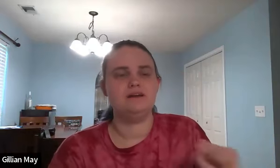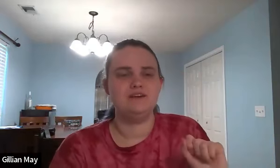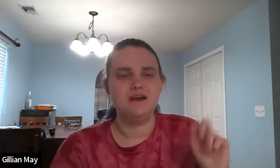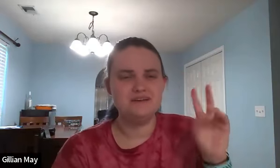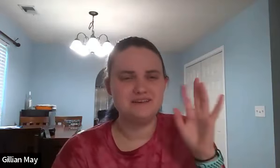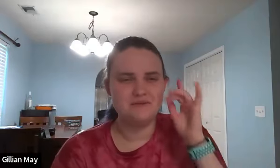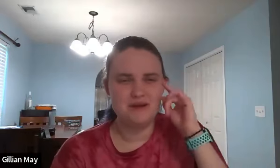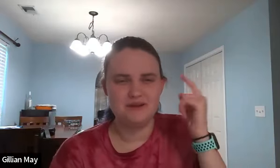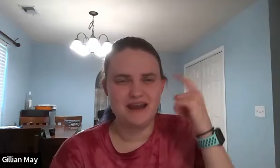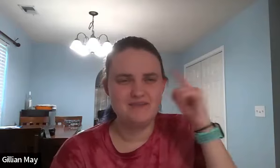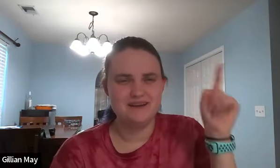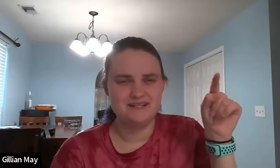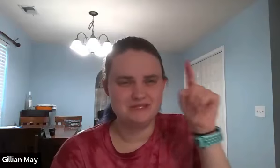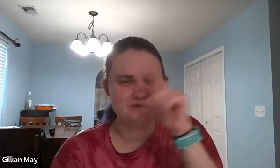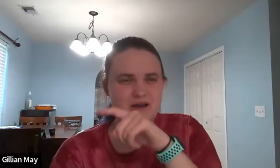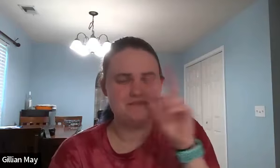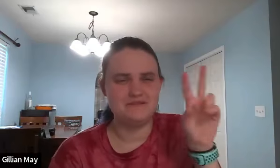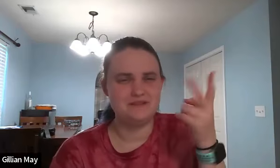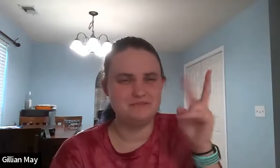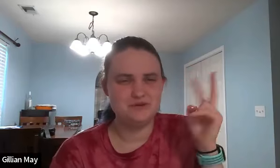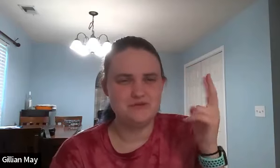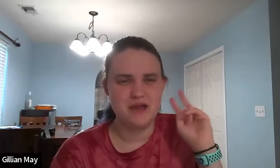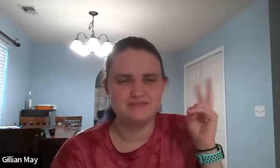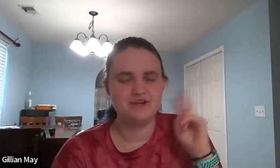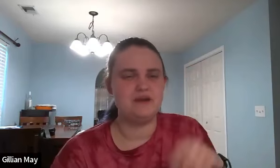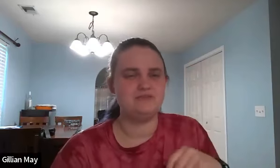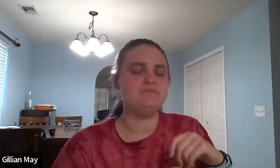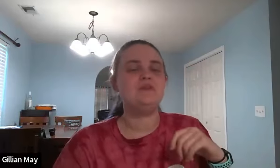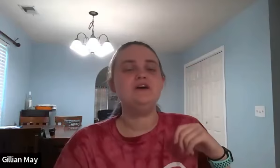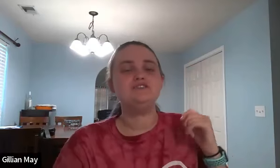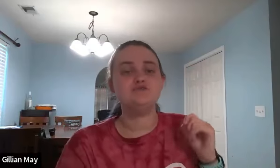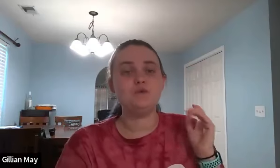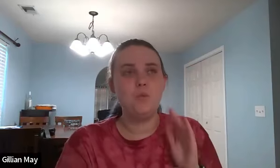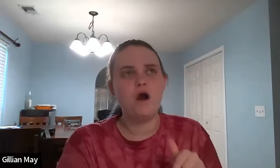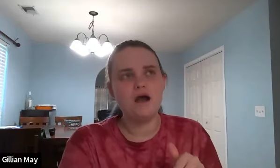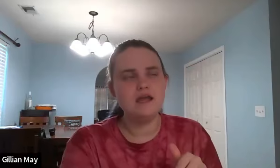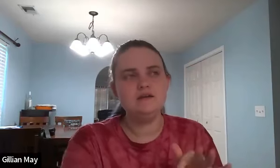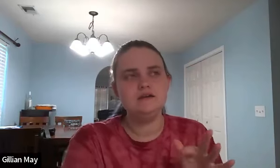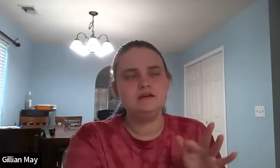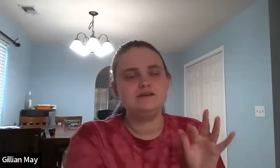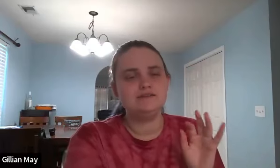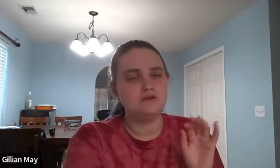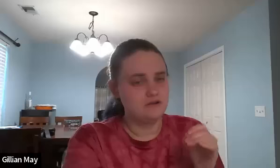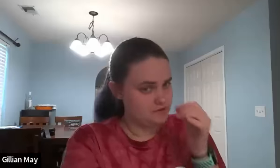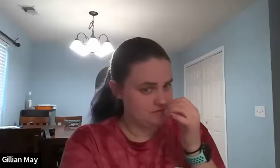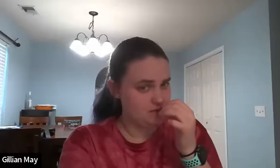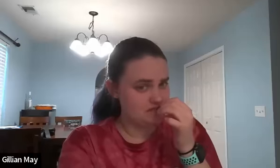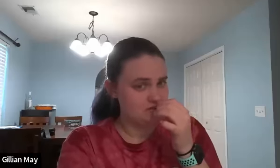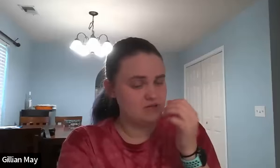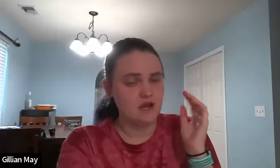Sorry, I always go in my brain. I have it in a specific way. And if I flip two of them, I have to go back through it. So for why, there are a few different ways of doing it. I'm